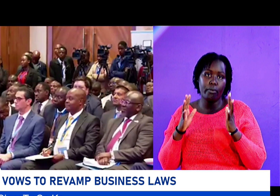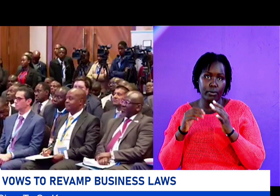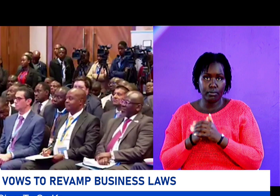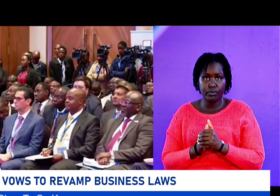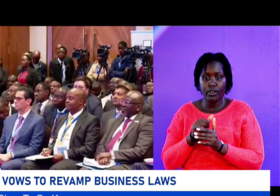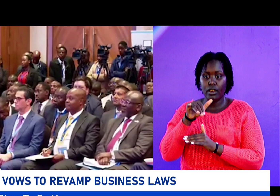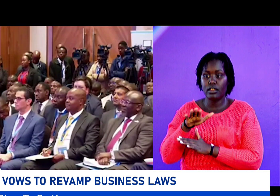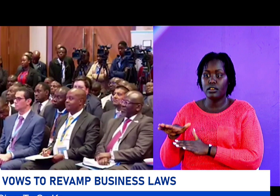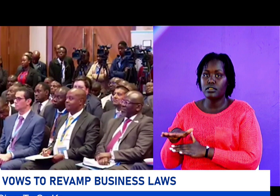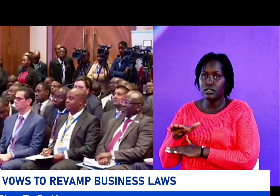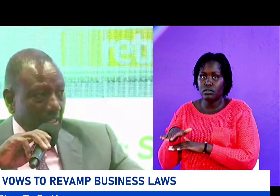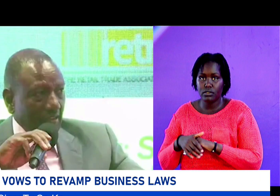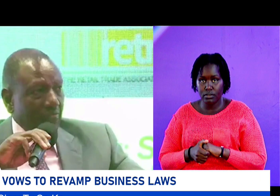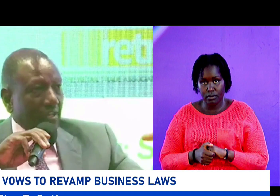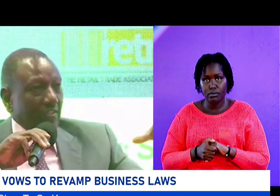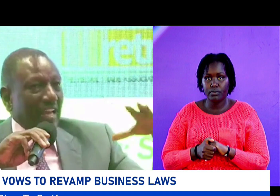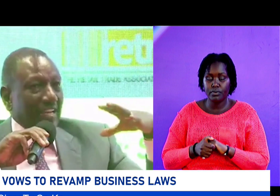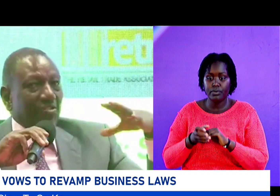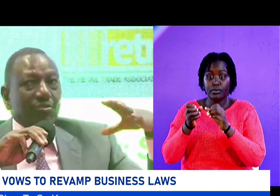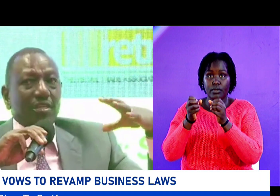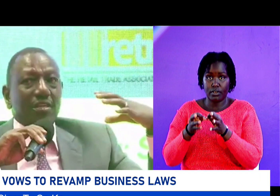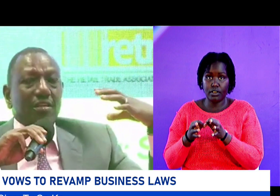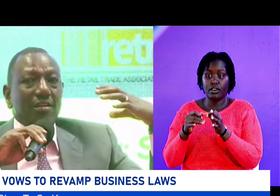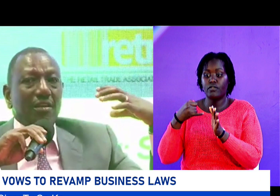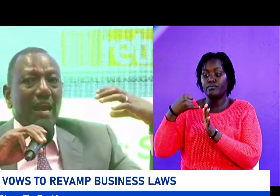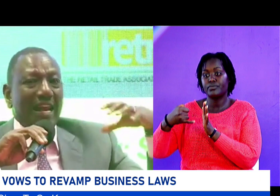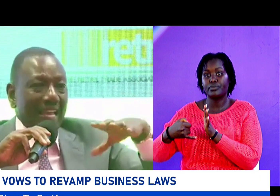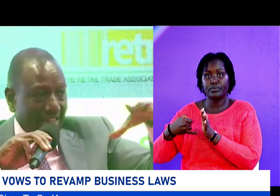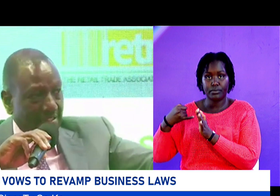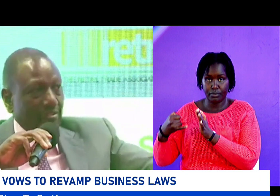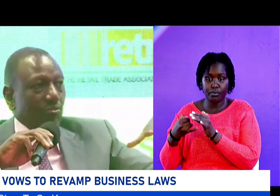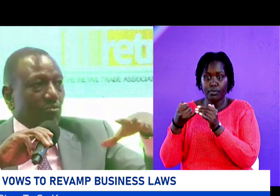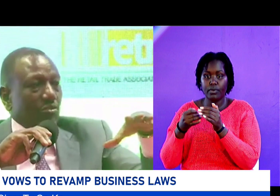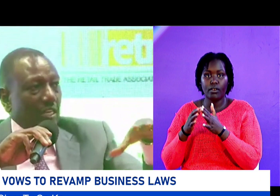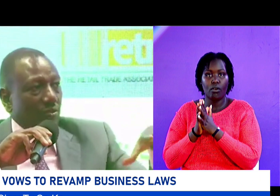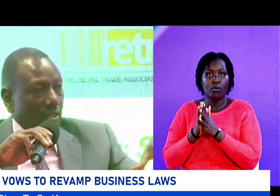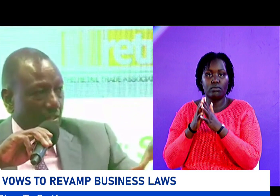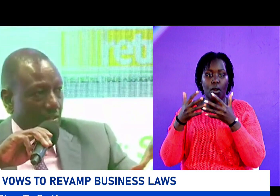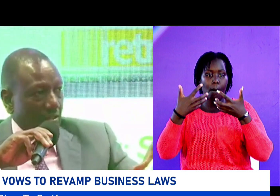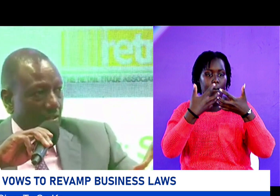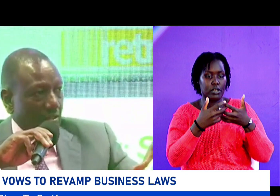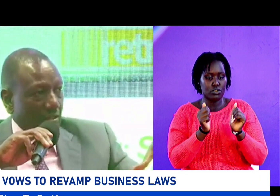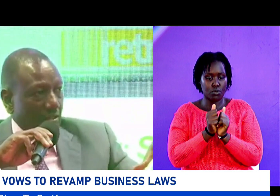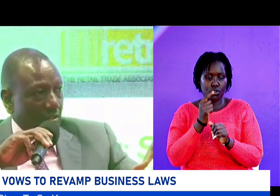space if the industry aligns with what we are doing.